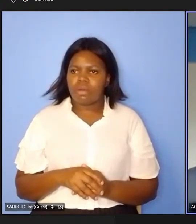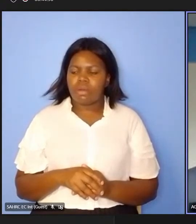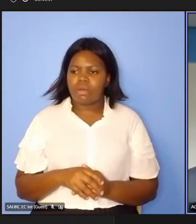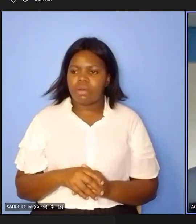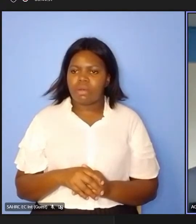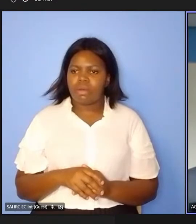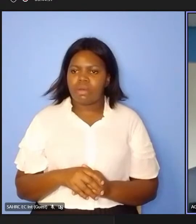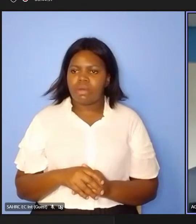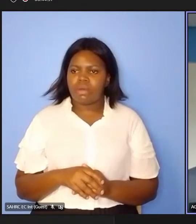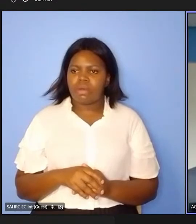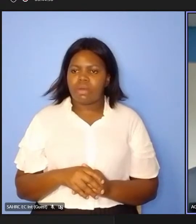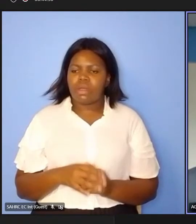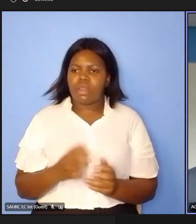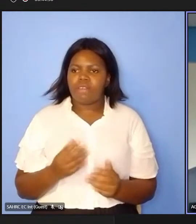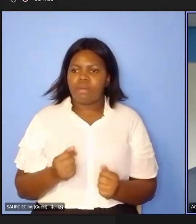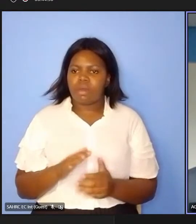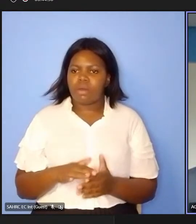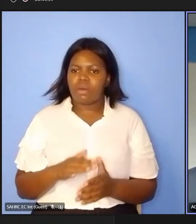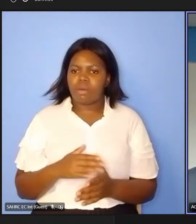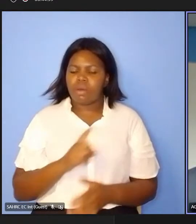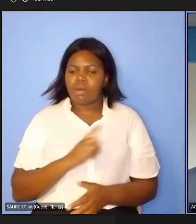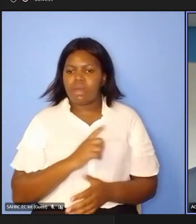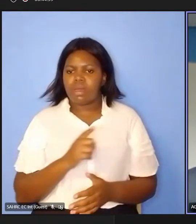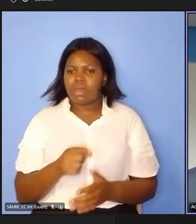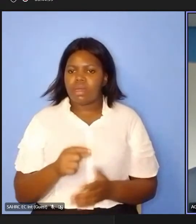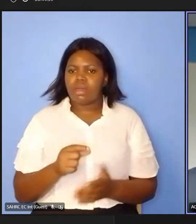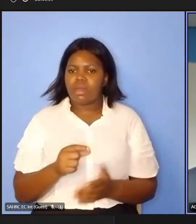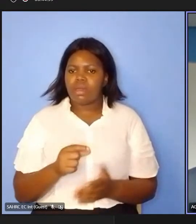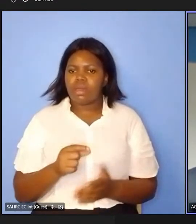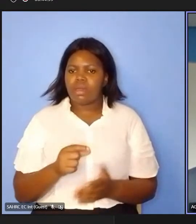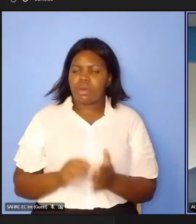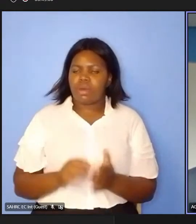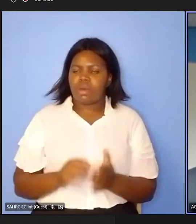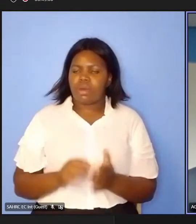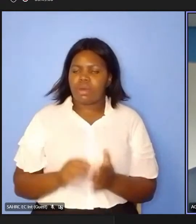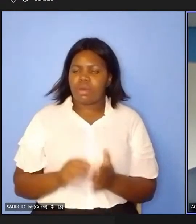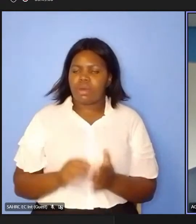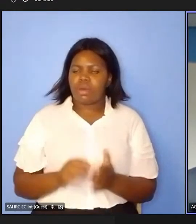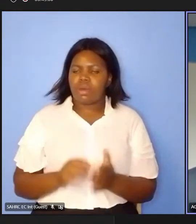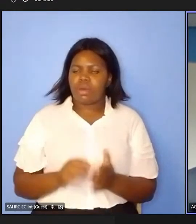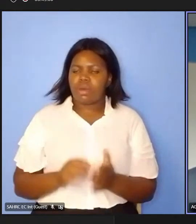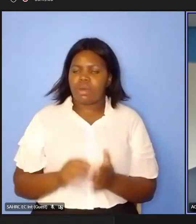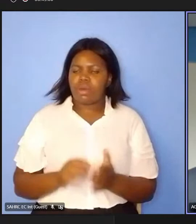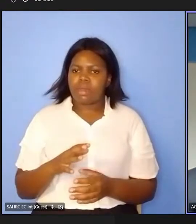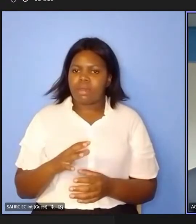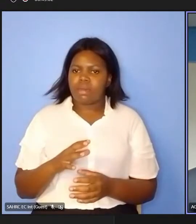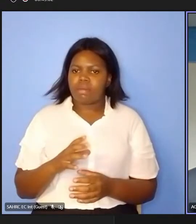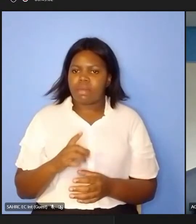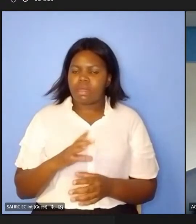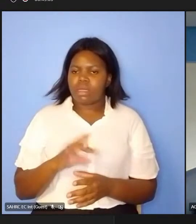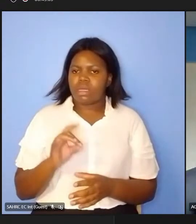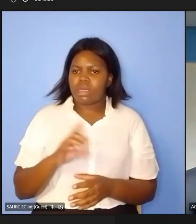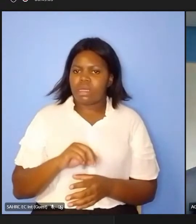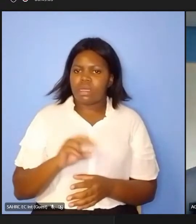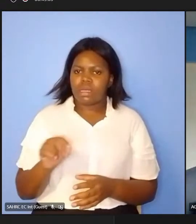policy publication has indeed been postponed, and to urge her